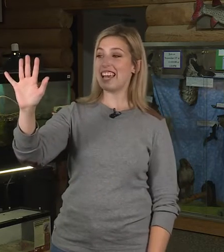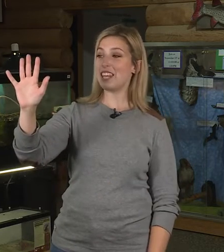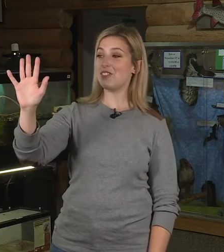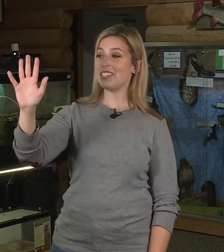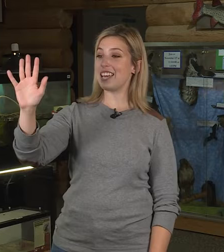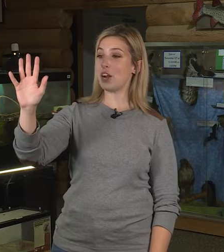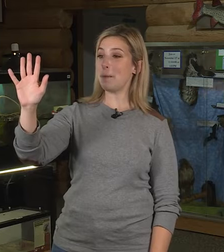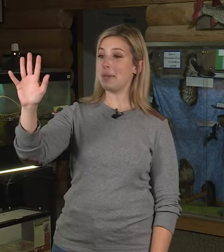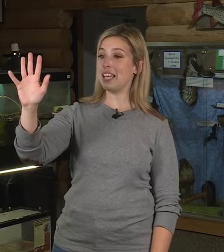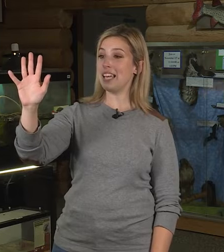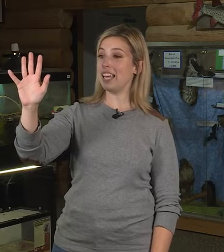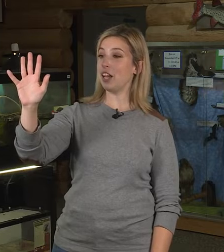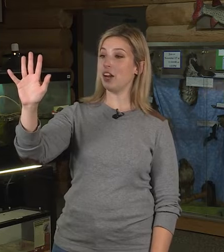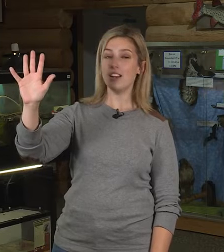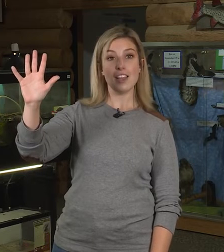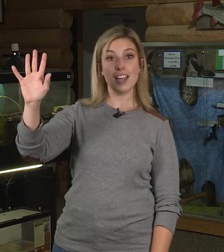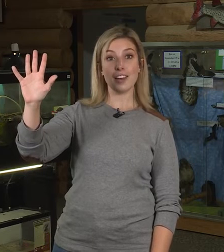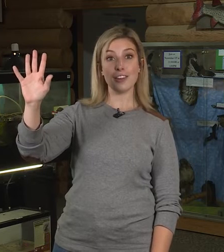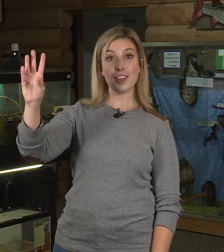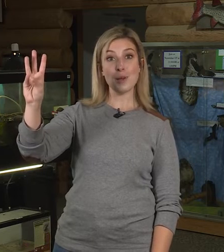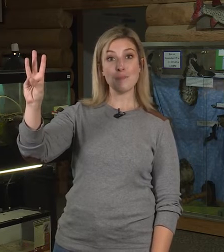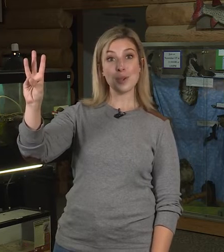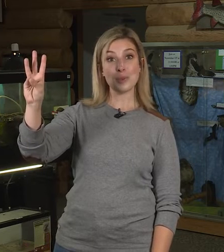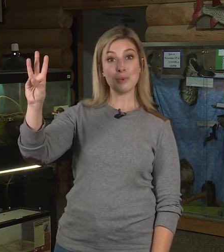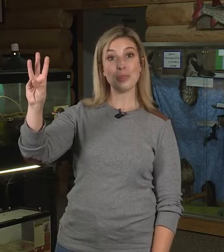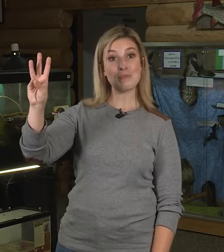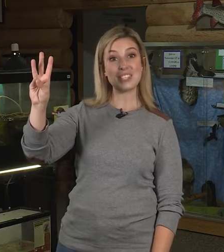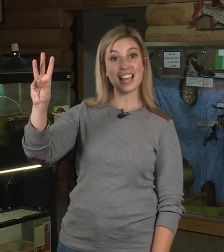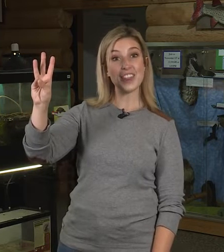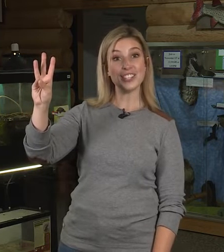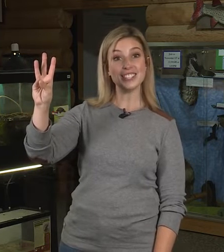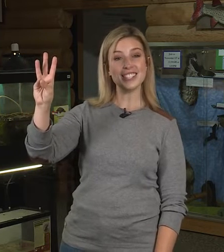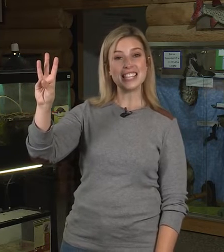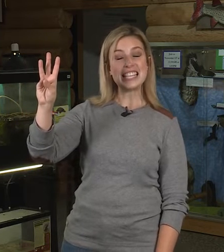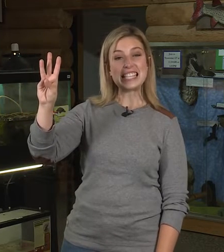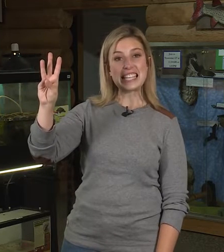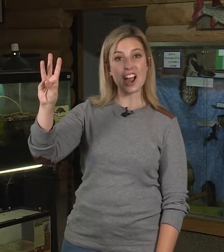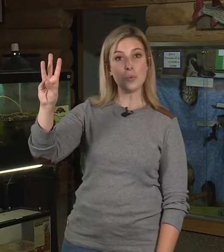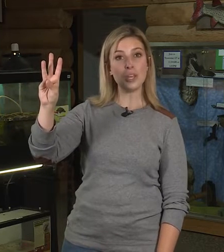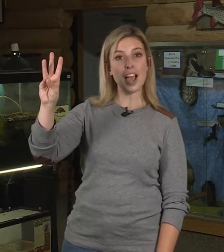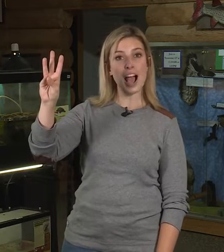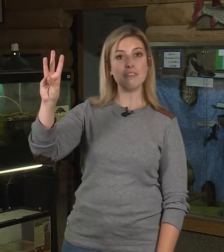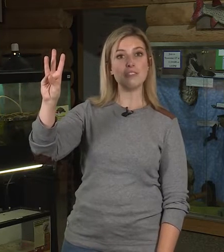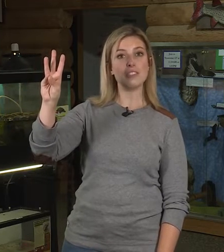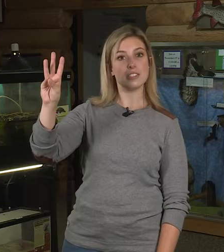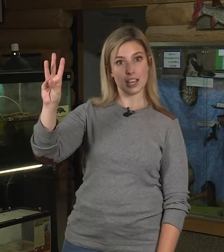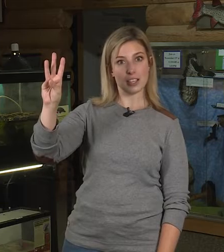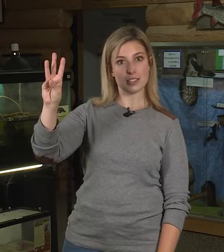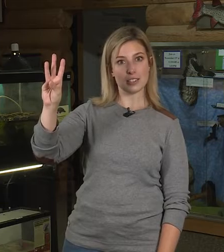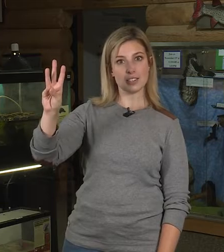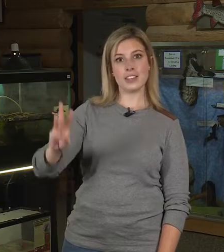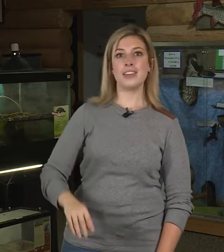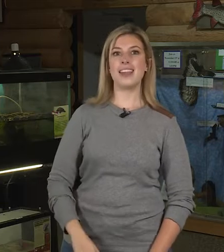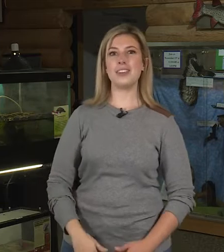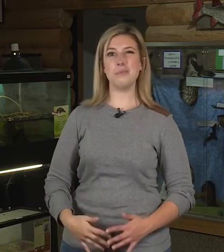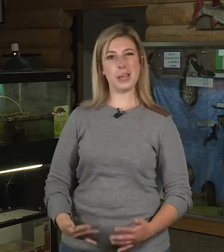then we take our pinky here and our thumb, and we put them together. And now we have 6. Now you might